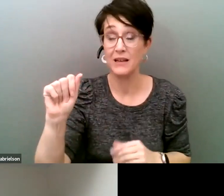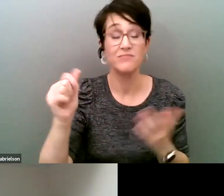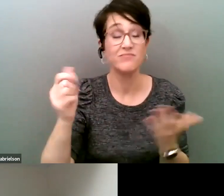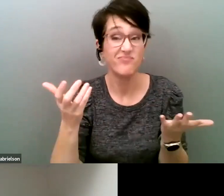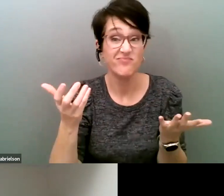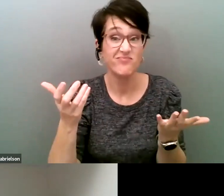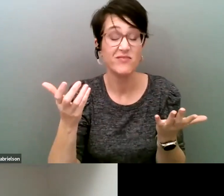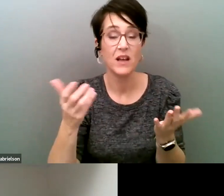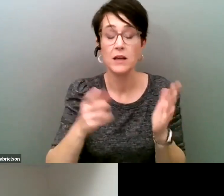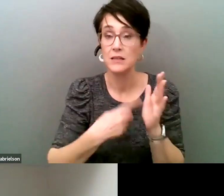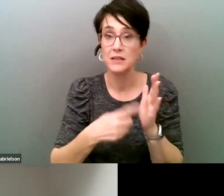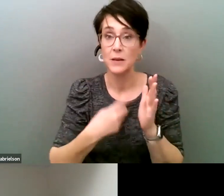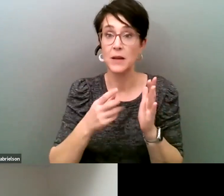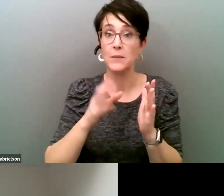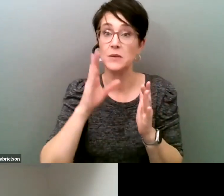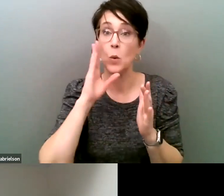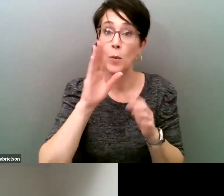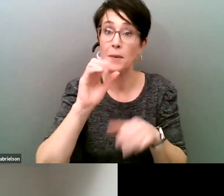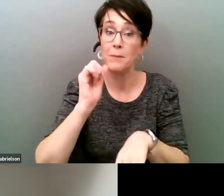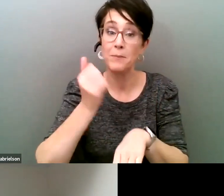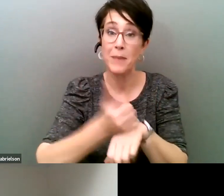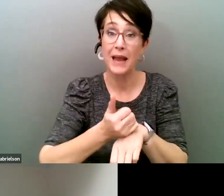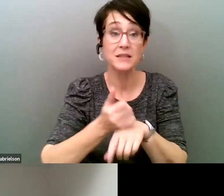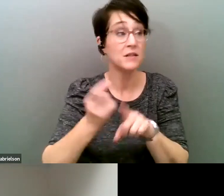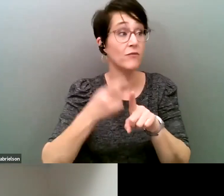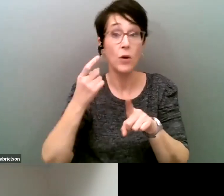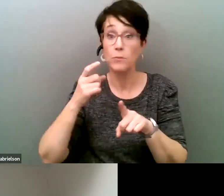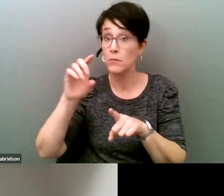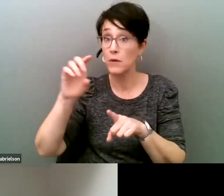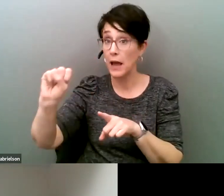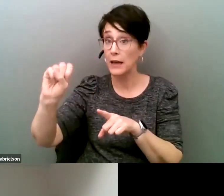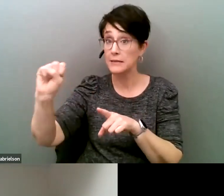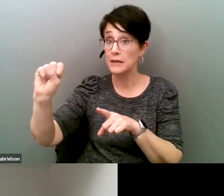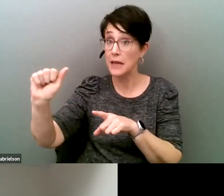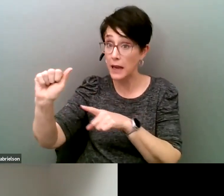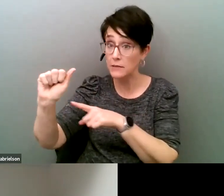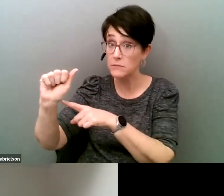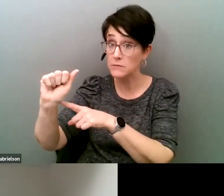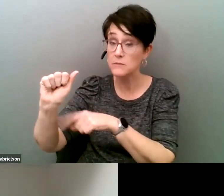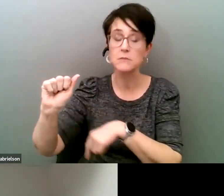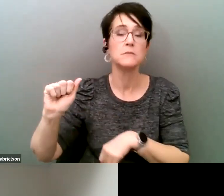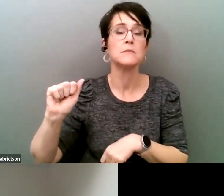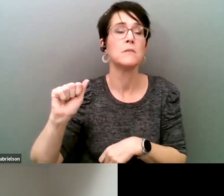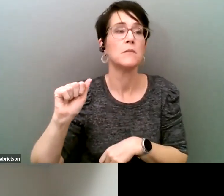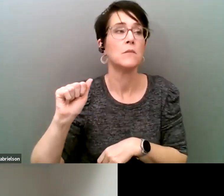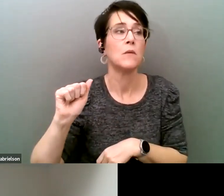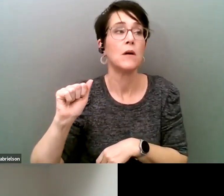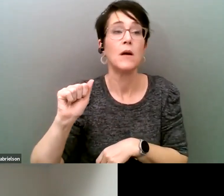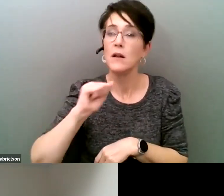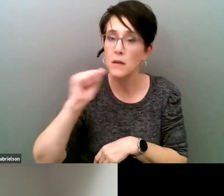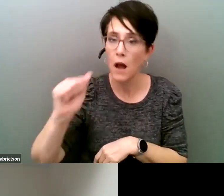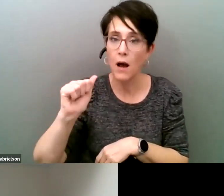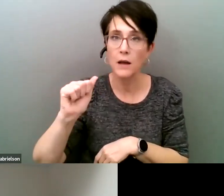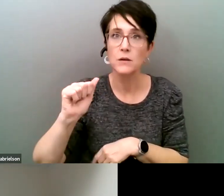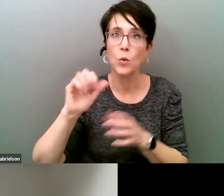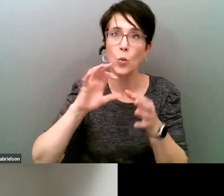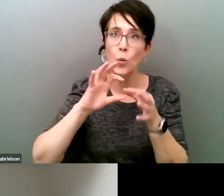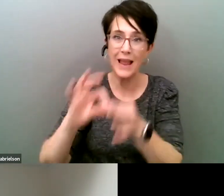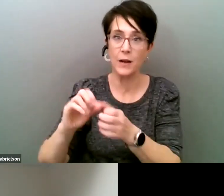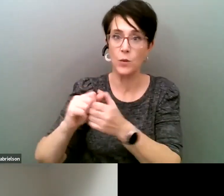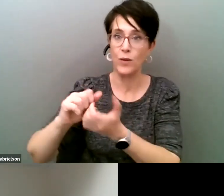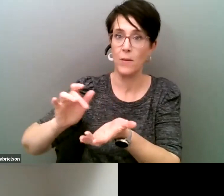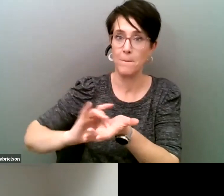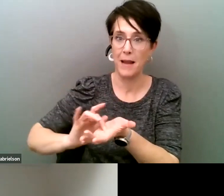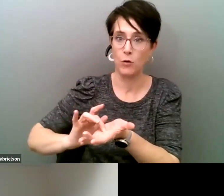with certain determinations that are made by the Social Security Administration that are not necessarily medically related,